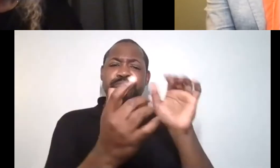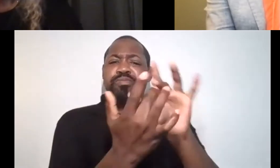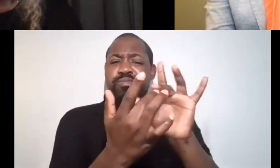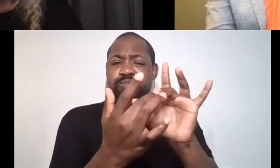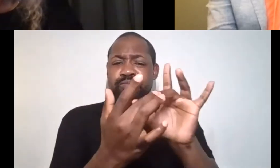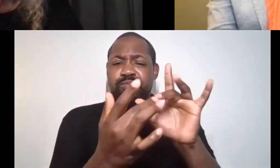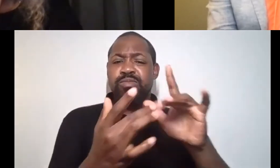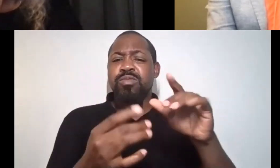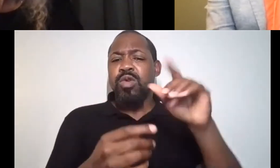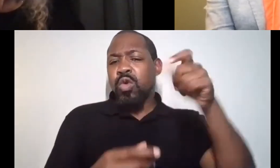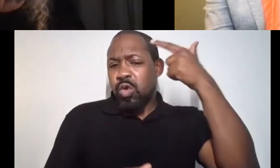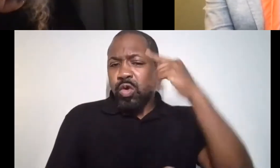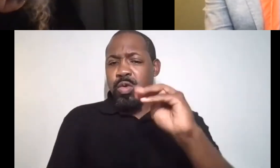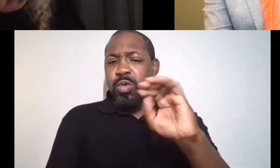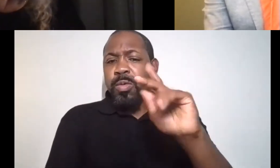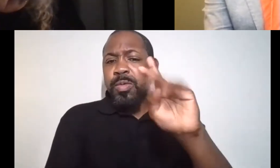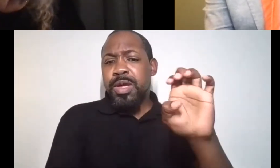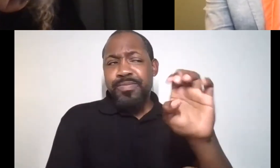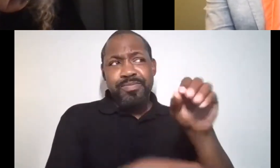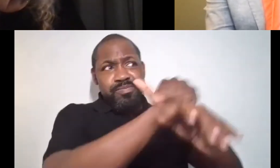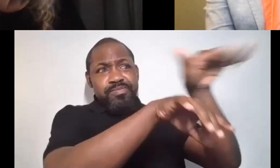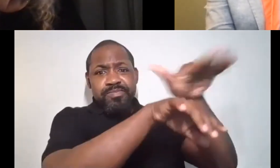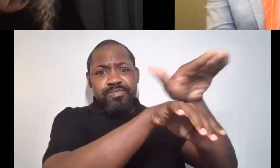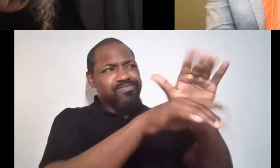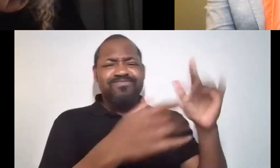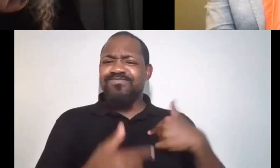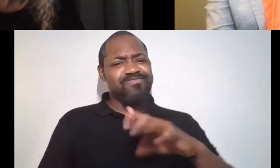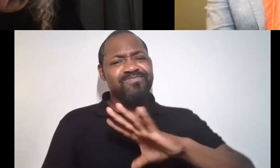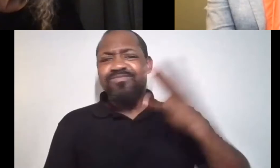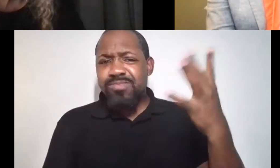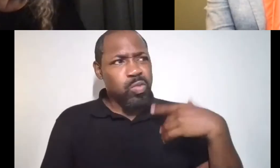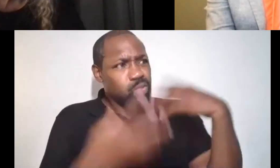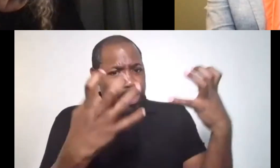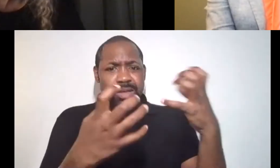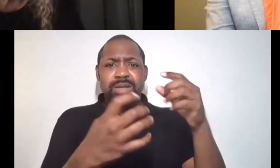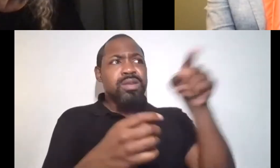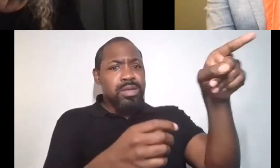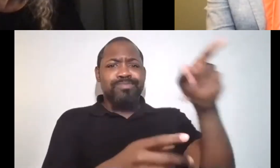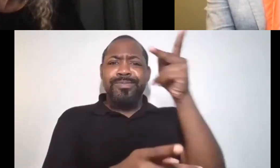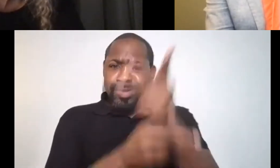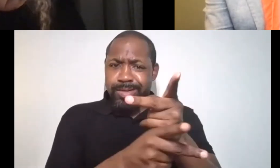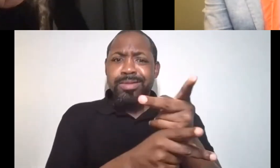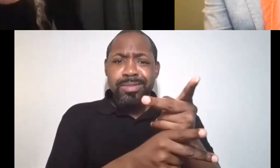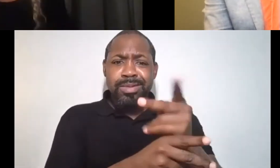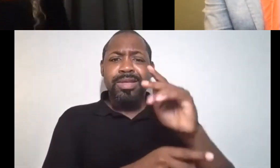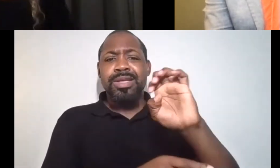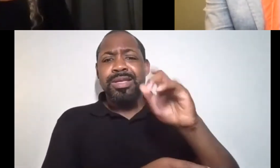our concerns and grievances, we have to send them to the governor's office. We have to